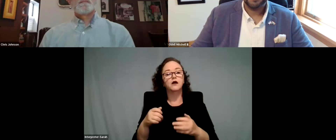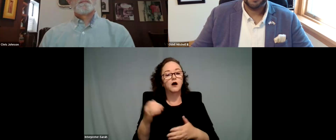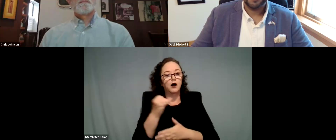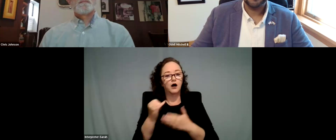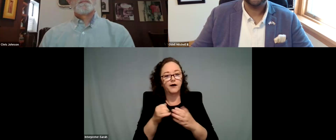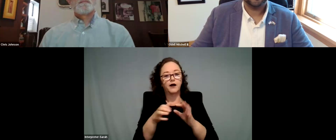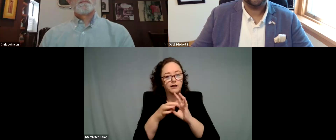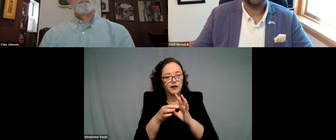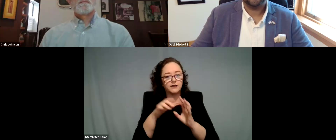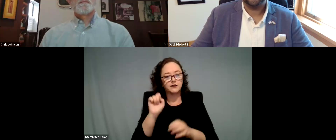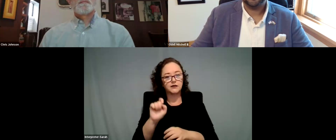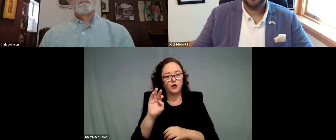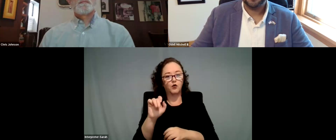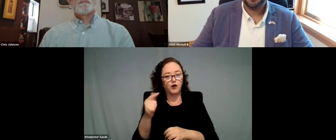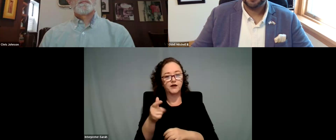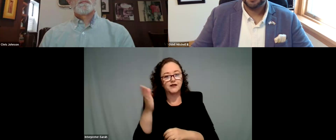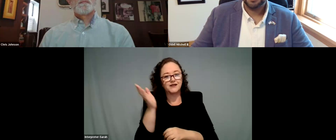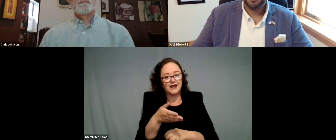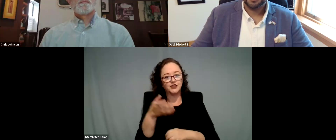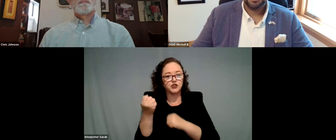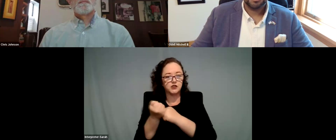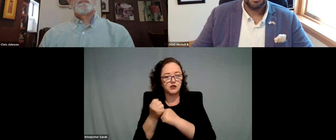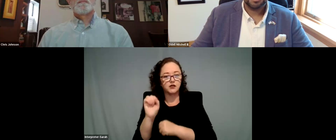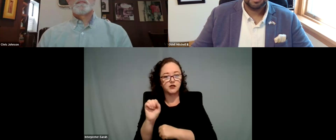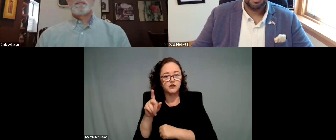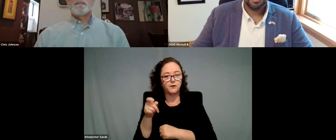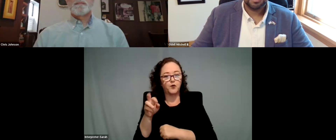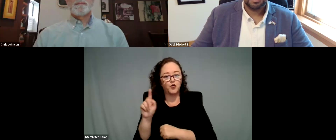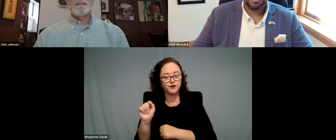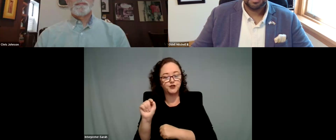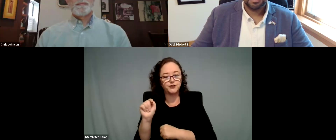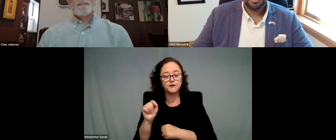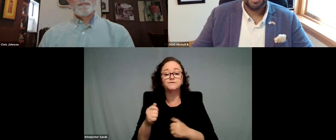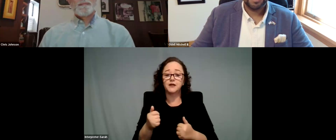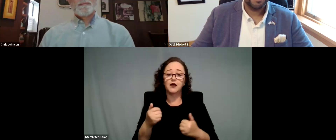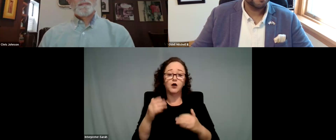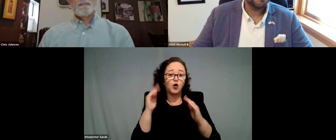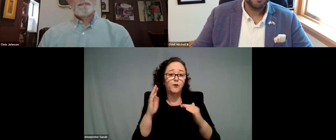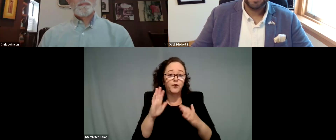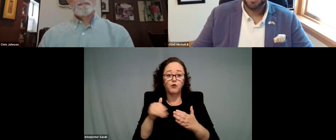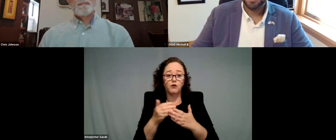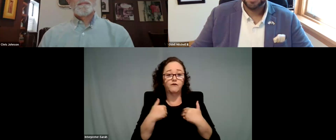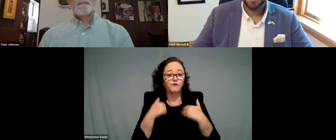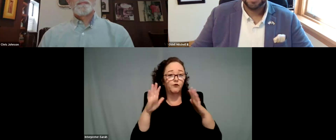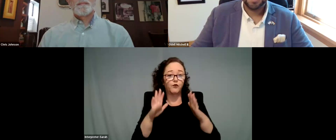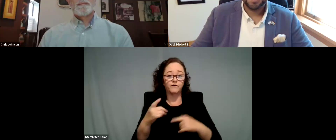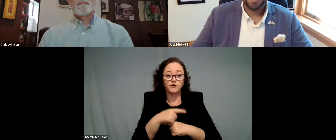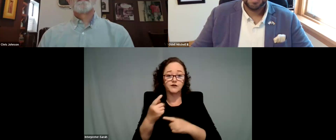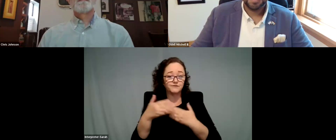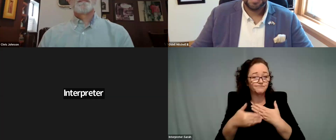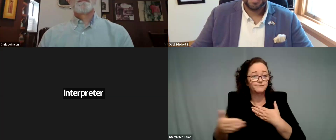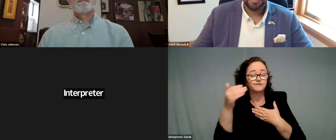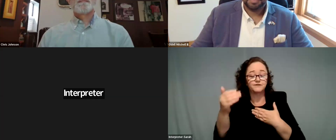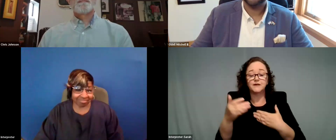artsalliance.org/support. So I'll drop that link in the chat. Otherwise, I hope you all have a wonderful rest of your day. Thank you to Chris and Odell. Thank you to